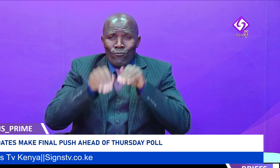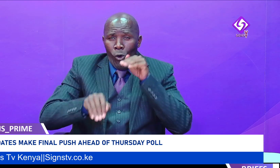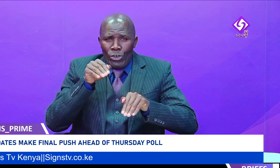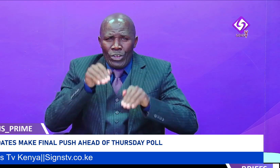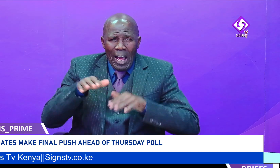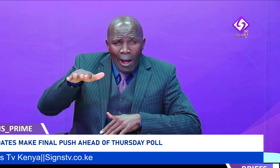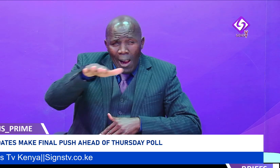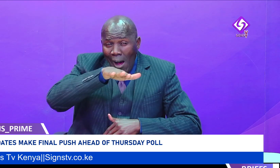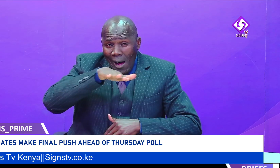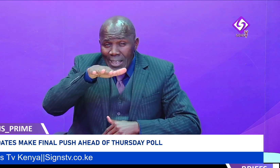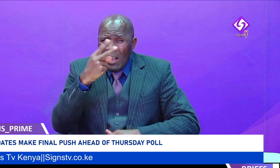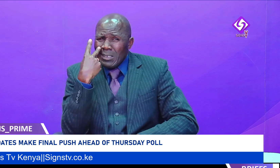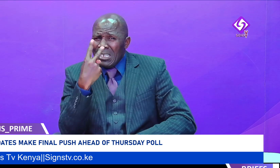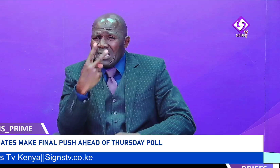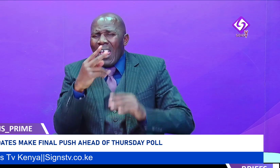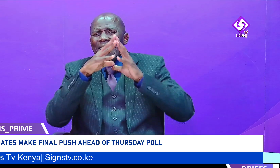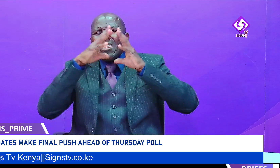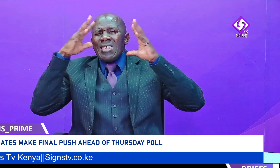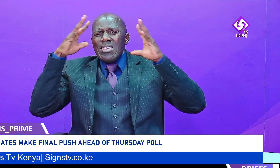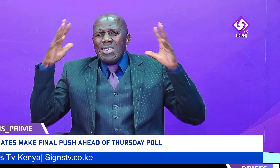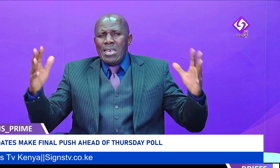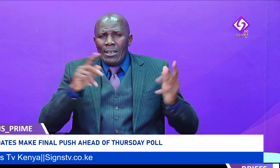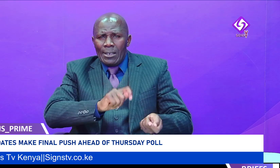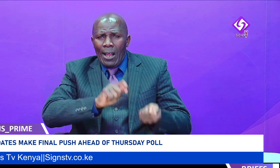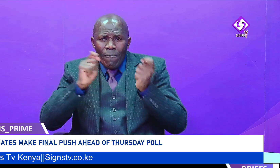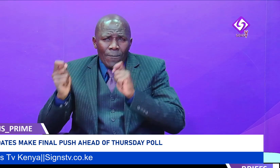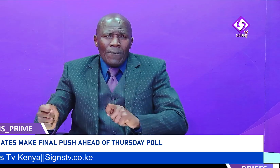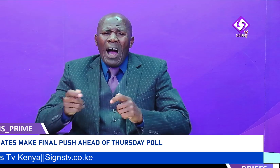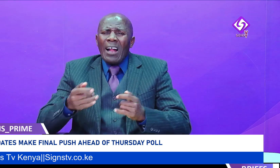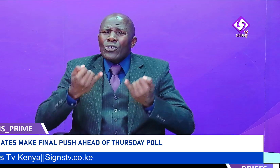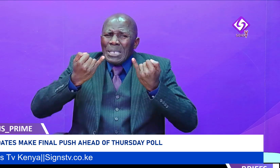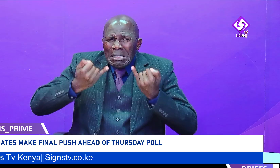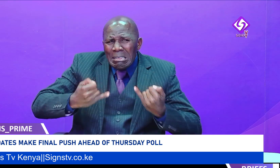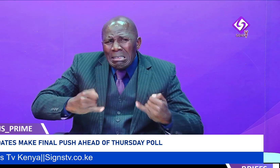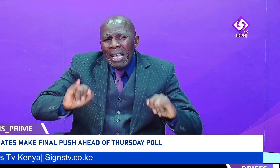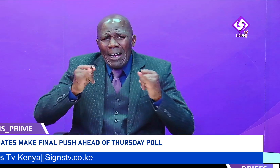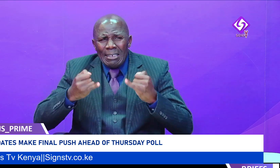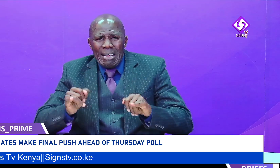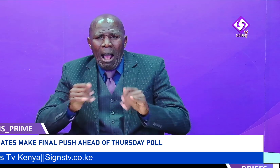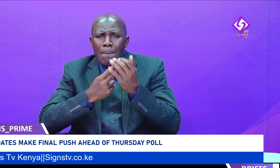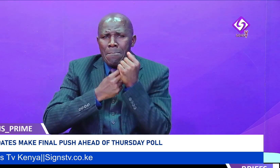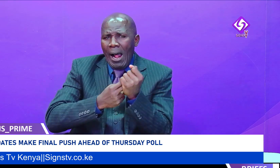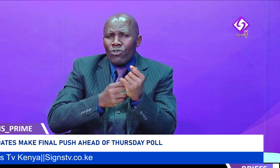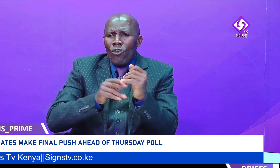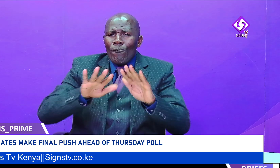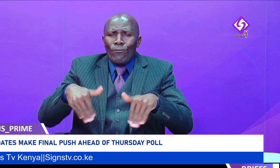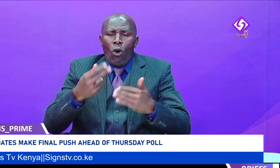The final hours leading up to the poll are set to see a major intensification of